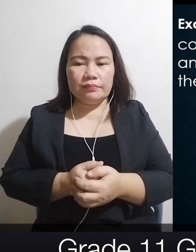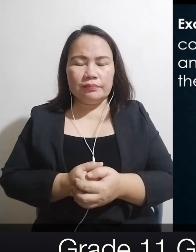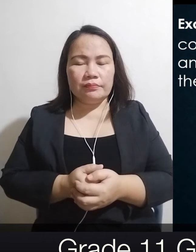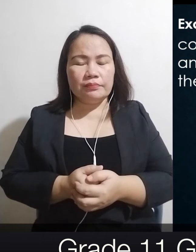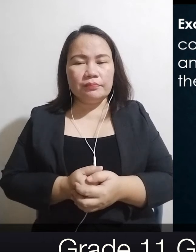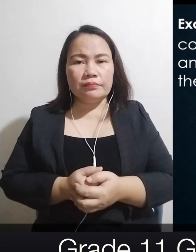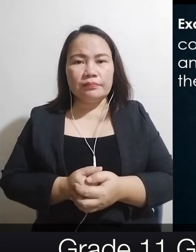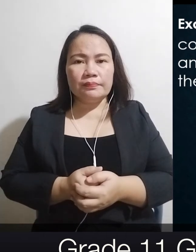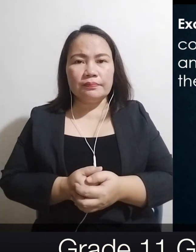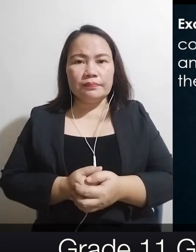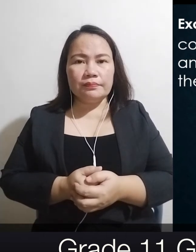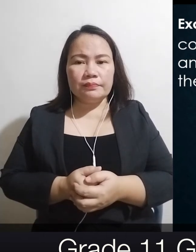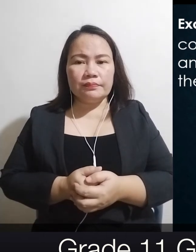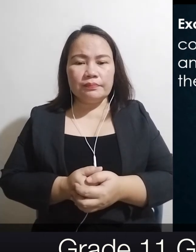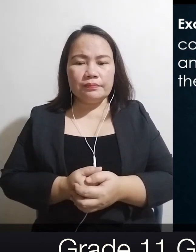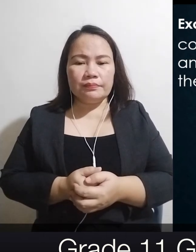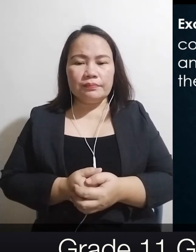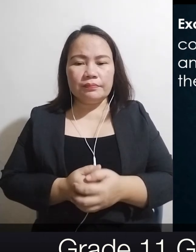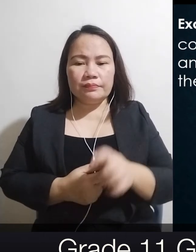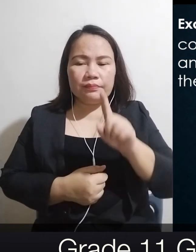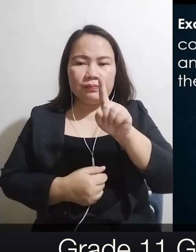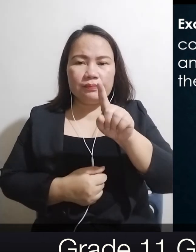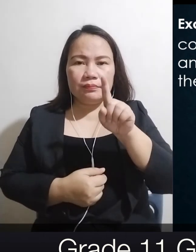then equals. So